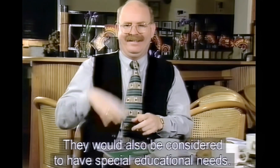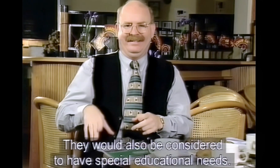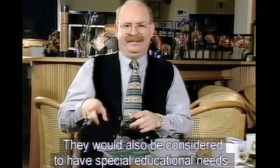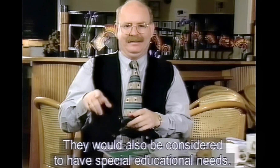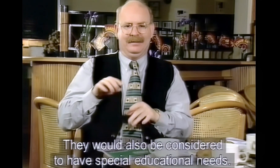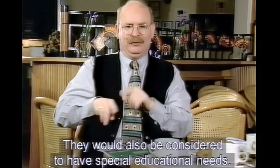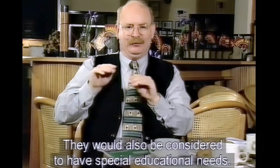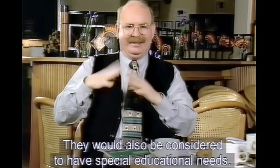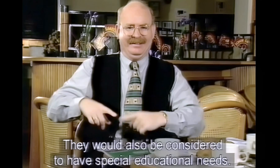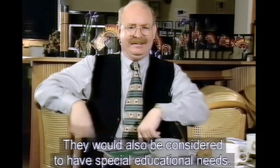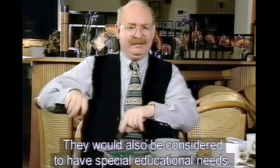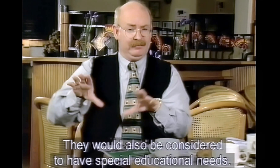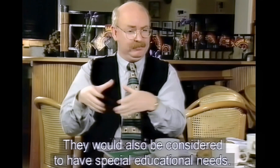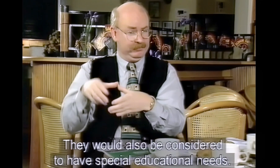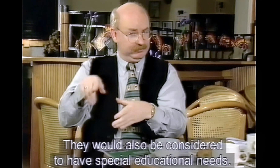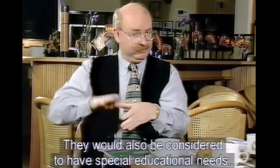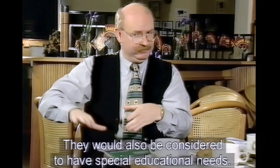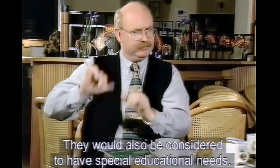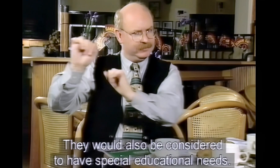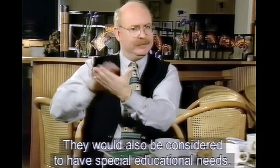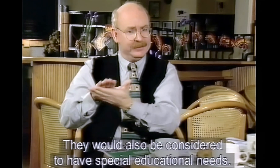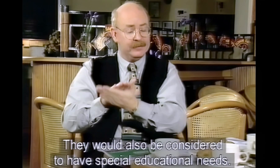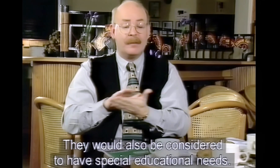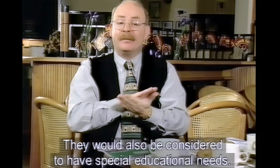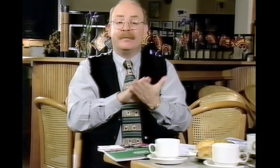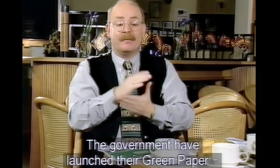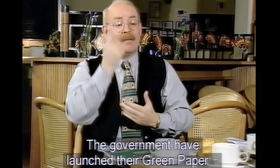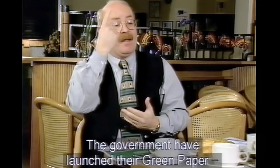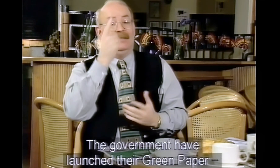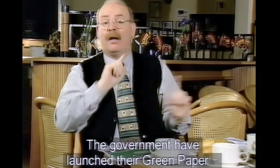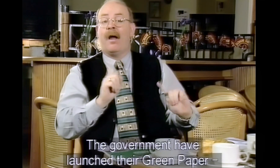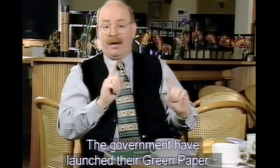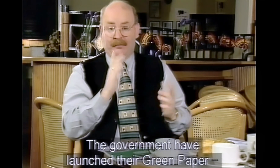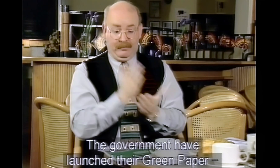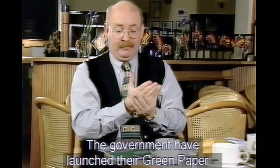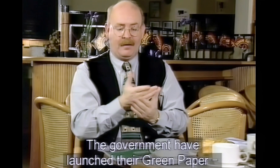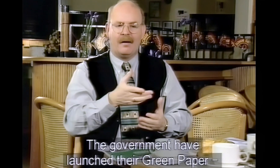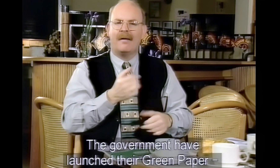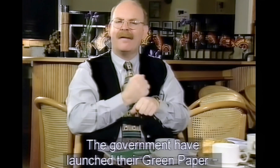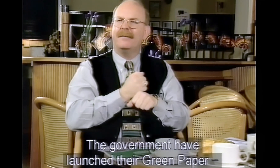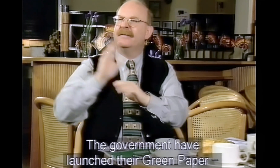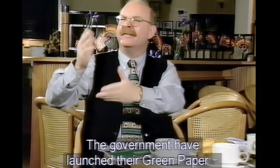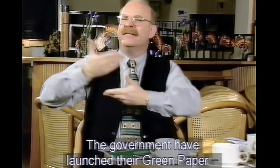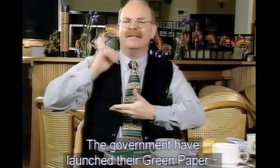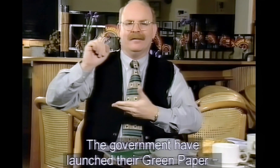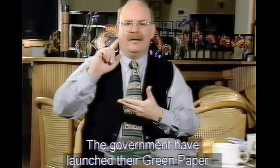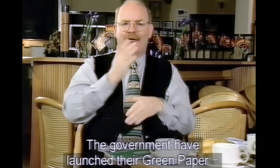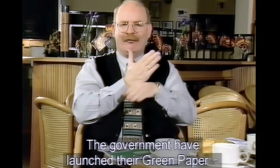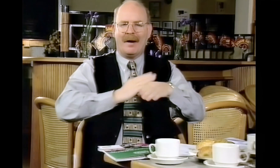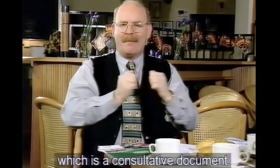considered to have special educational needs. The stage that we're at now is that the government have launched their green paper, which